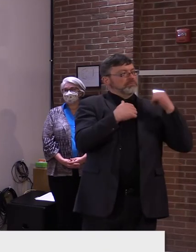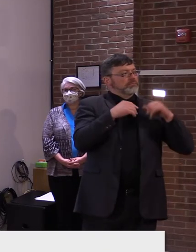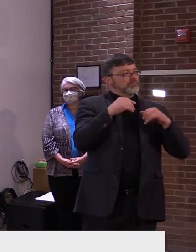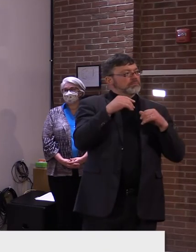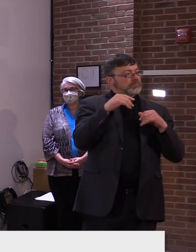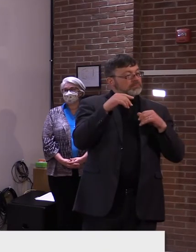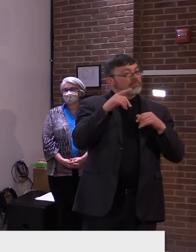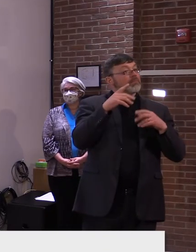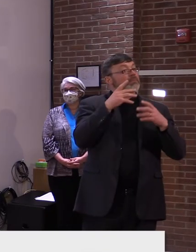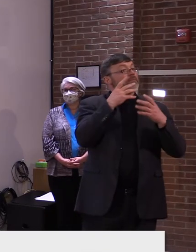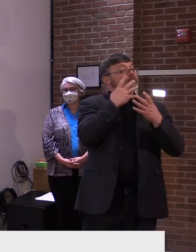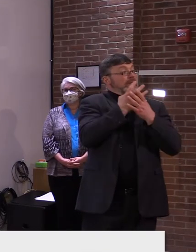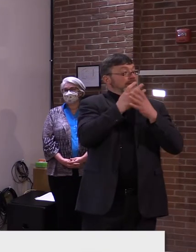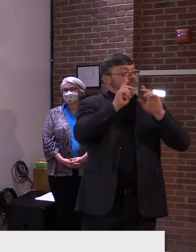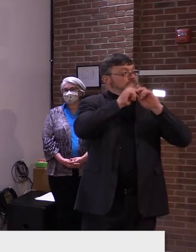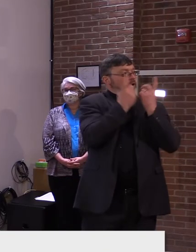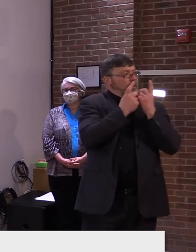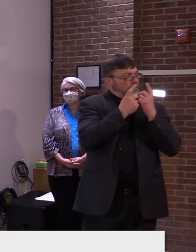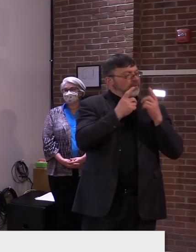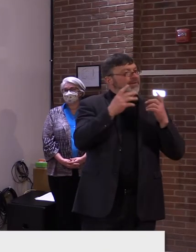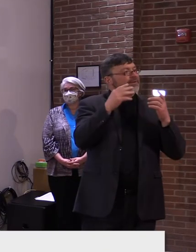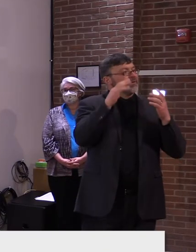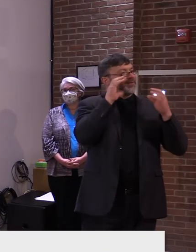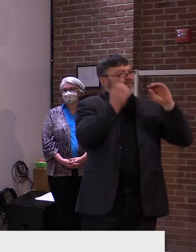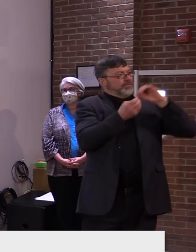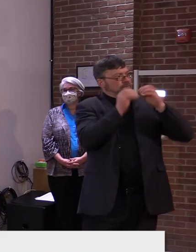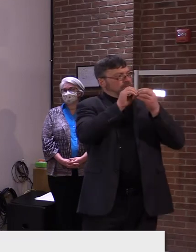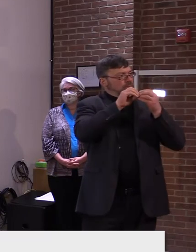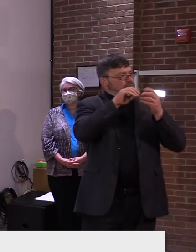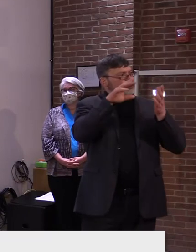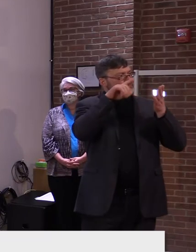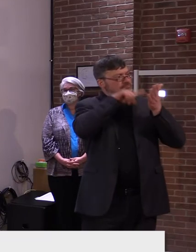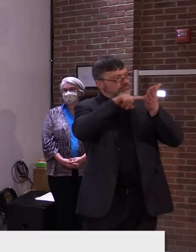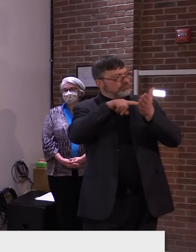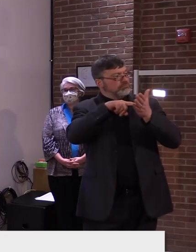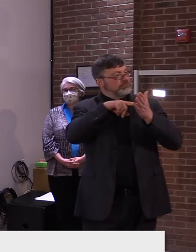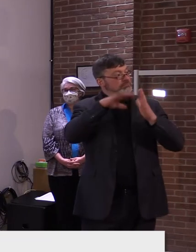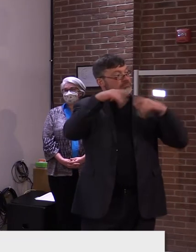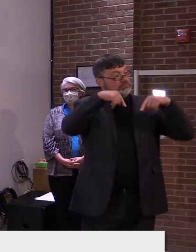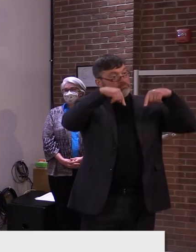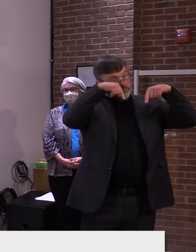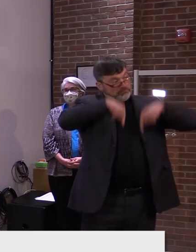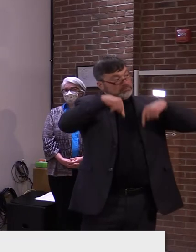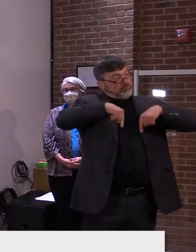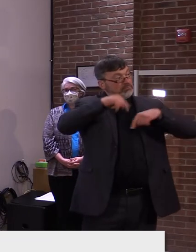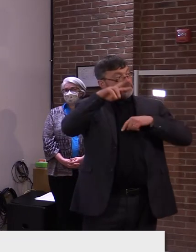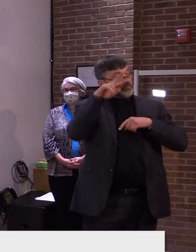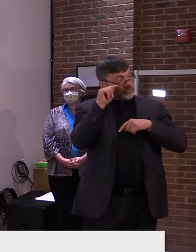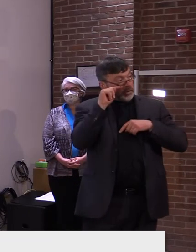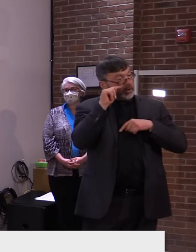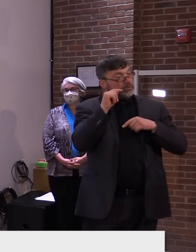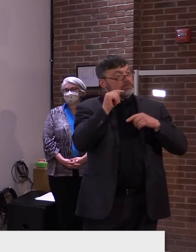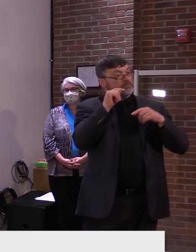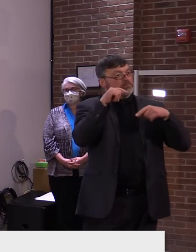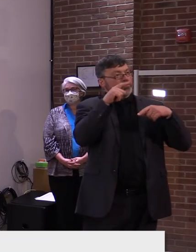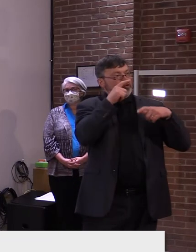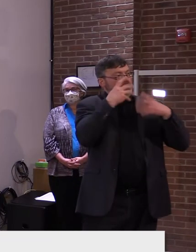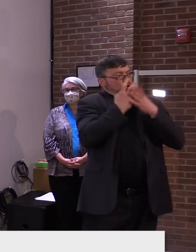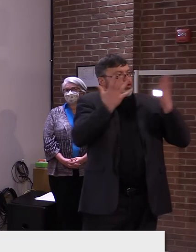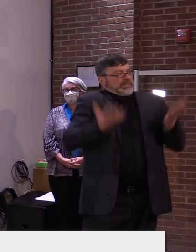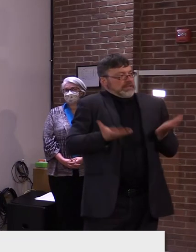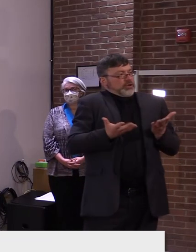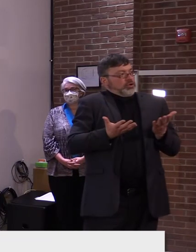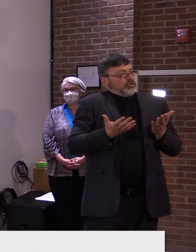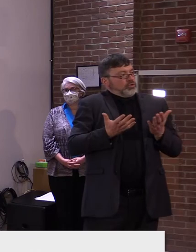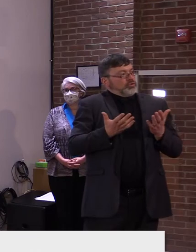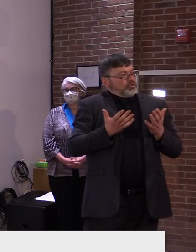that's hospitalized. Is that connected to the Newport outbreak? It is, and that individual has